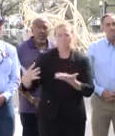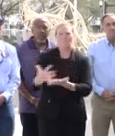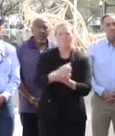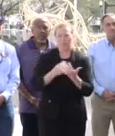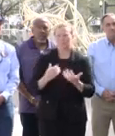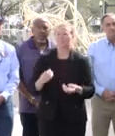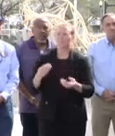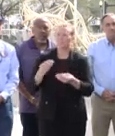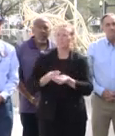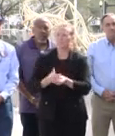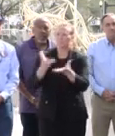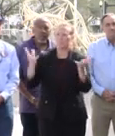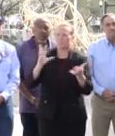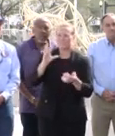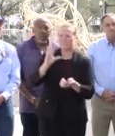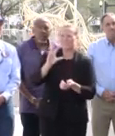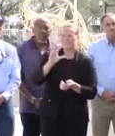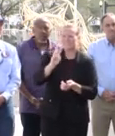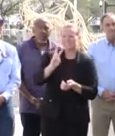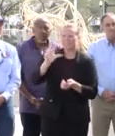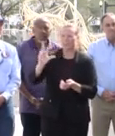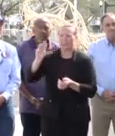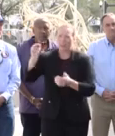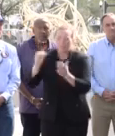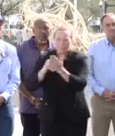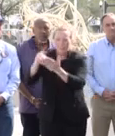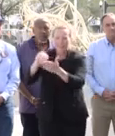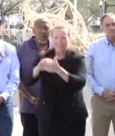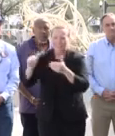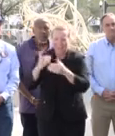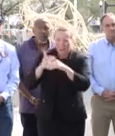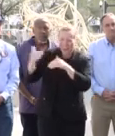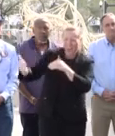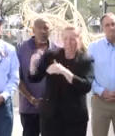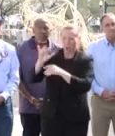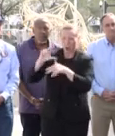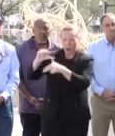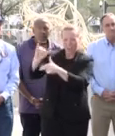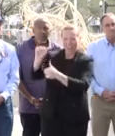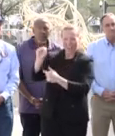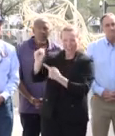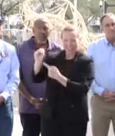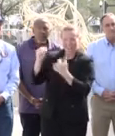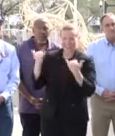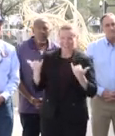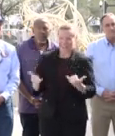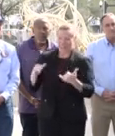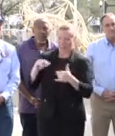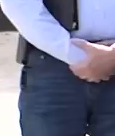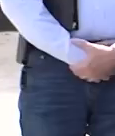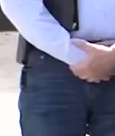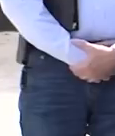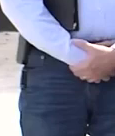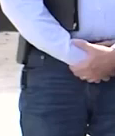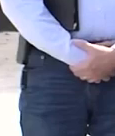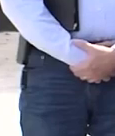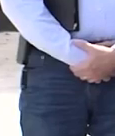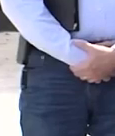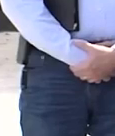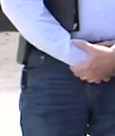We raised and distributed $63 million after Hurricane Ian. Now, this storm with Milton did not